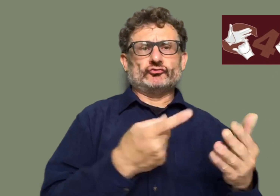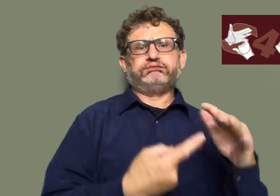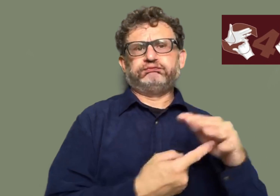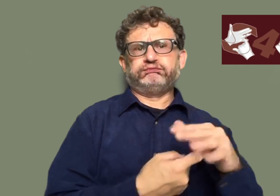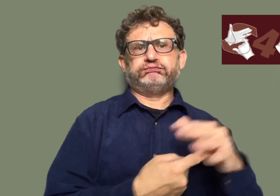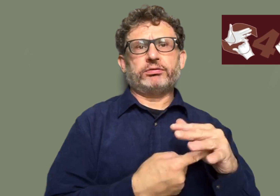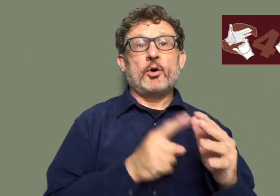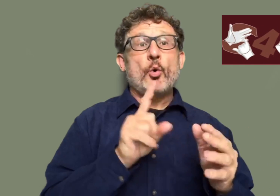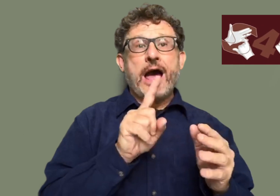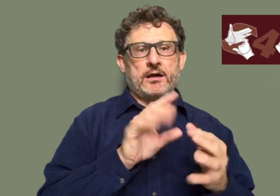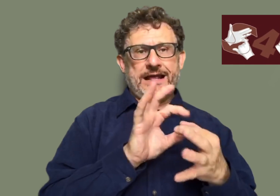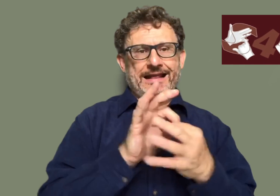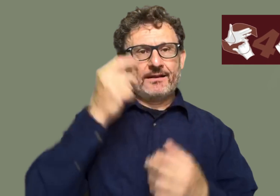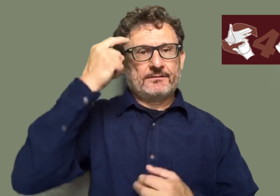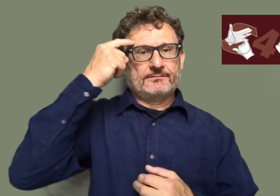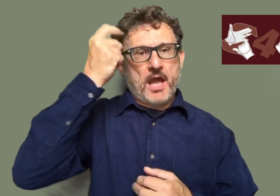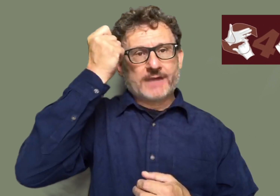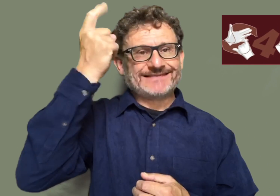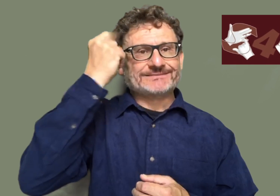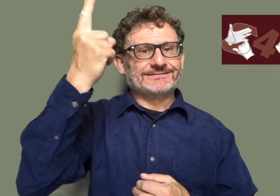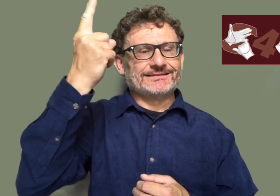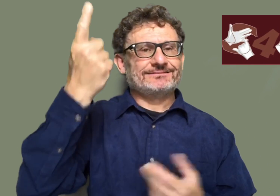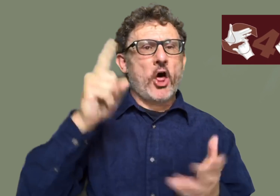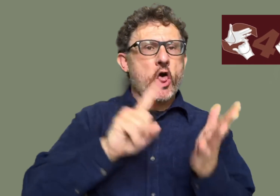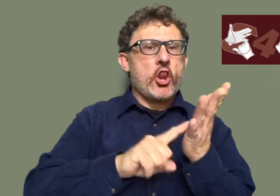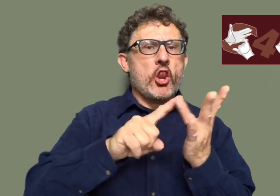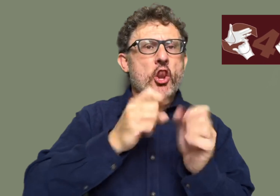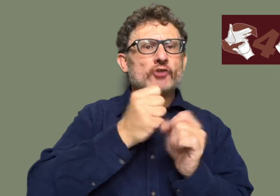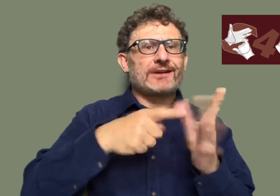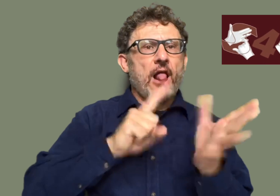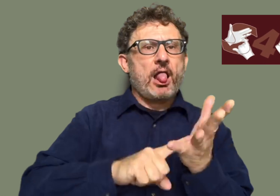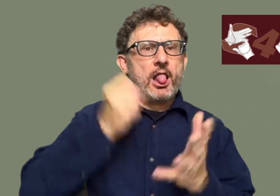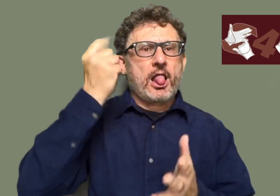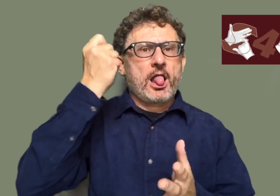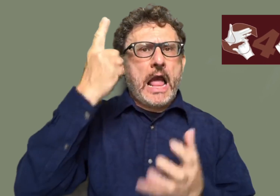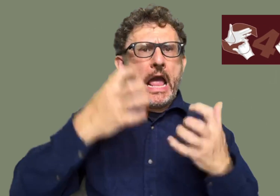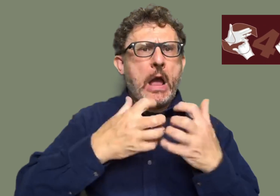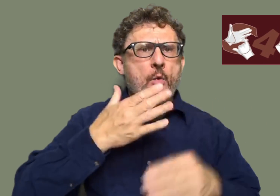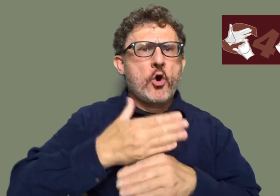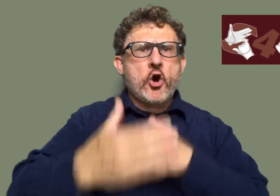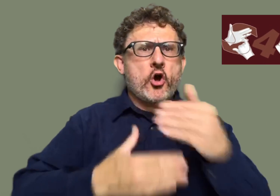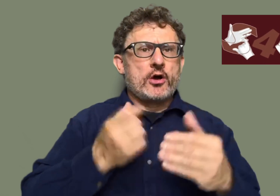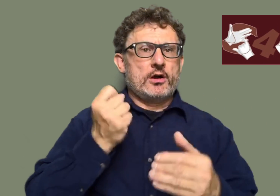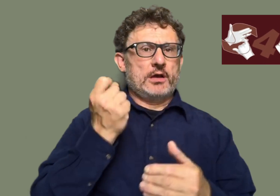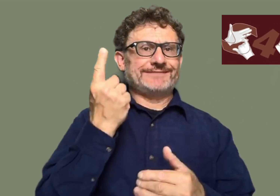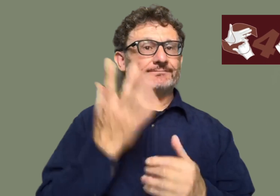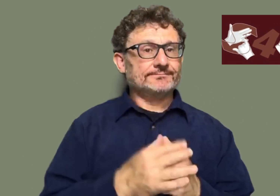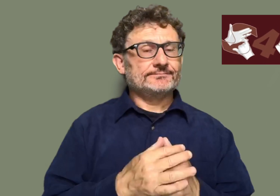it's so crucial because this is about people's understanding, their logical development, how things work, and